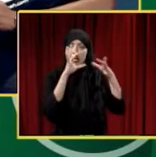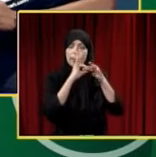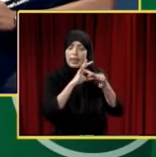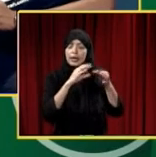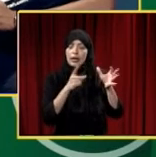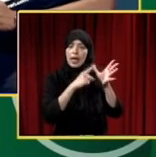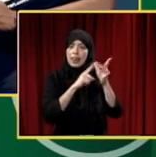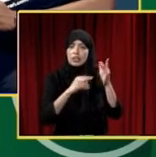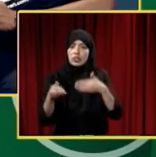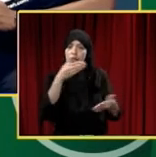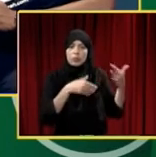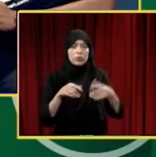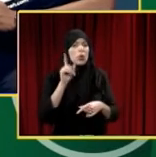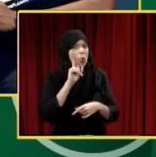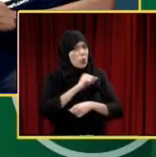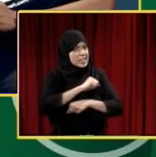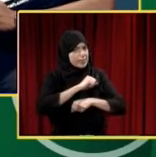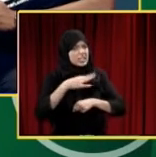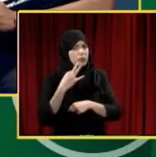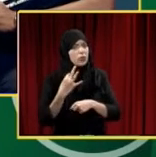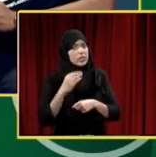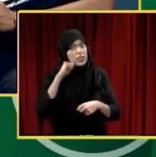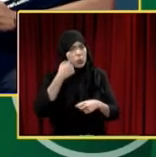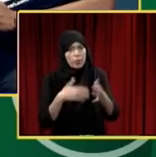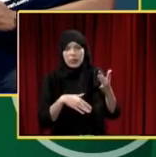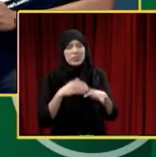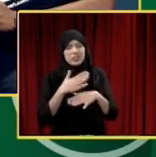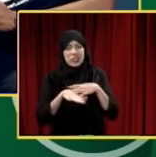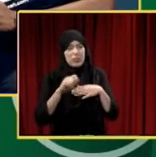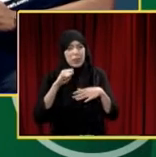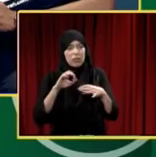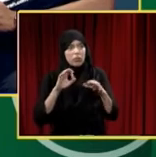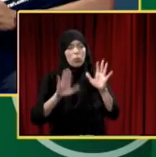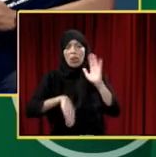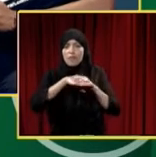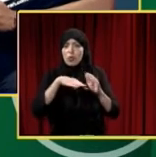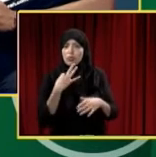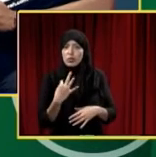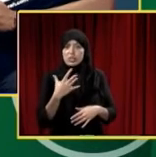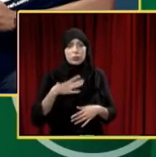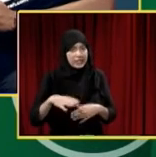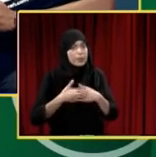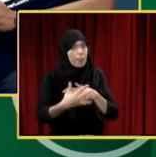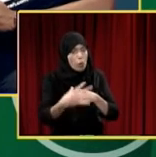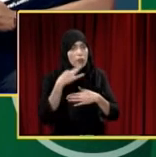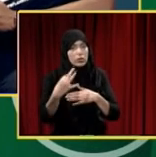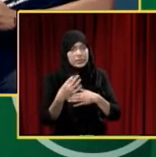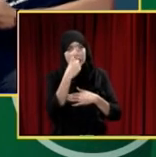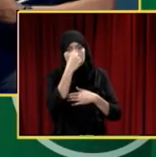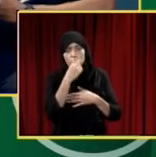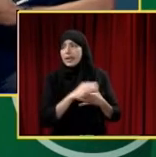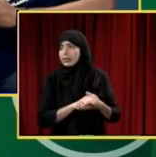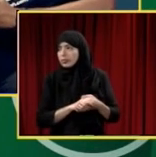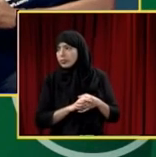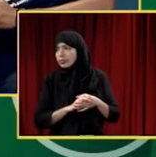always spaces for volunteers. There's never it's going to be full, because if you want to give back to the community, you're volunteering. I'm pretty sure there's always different roles that